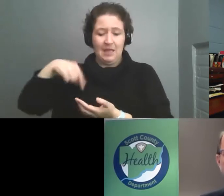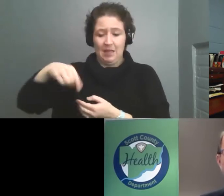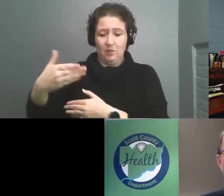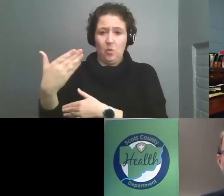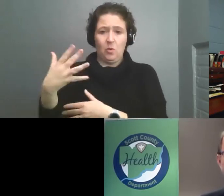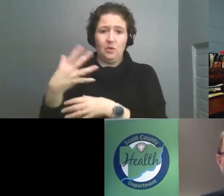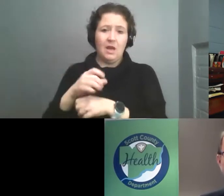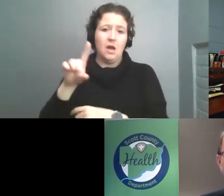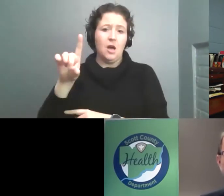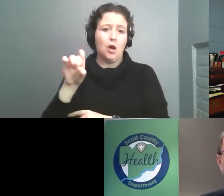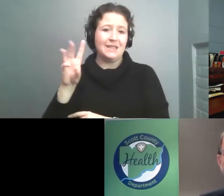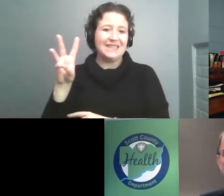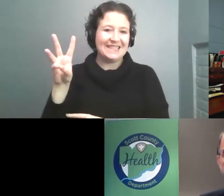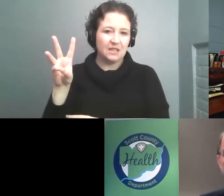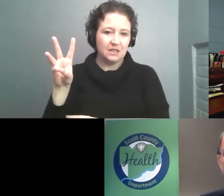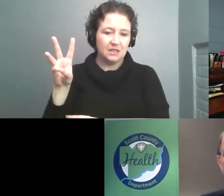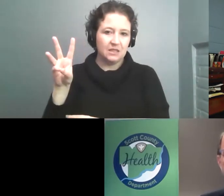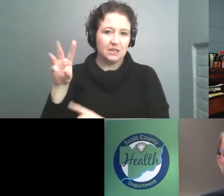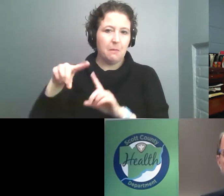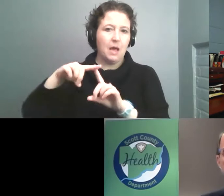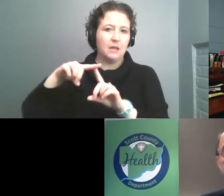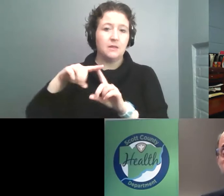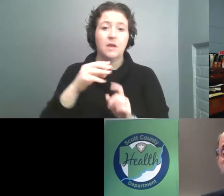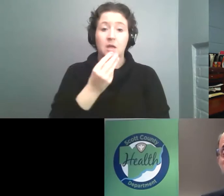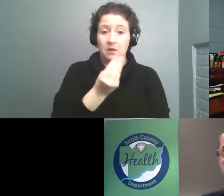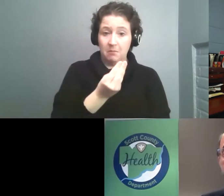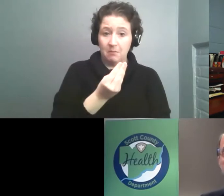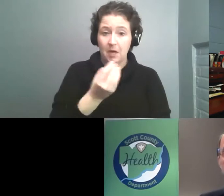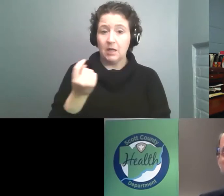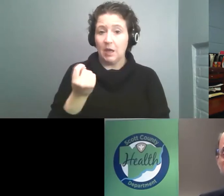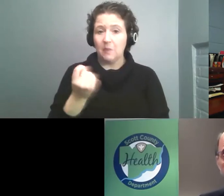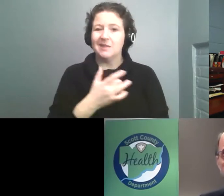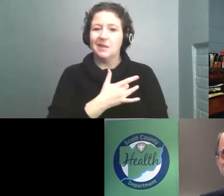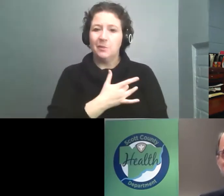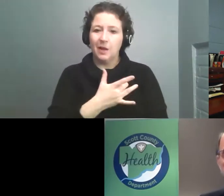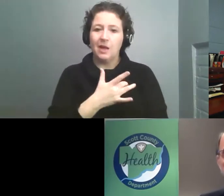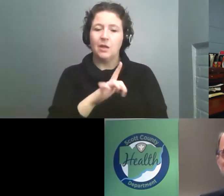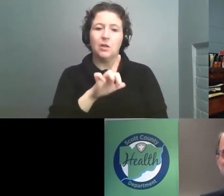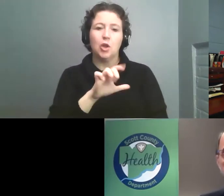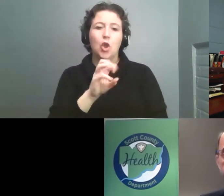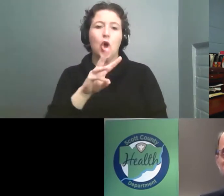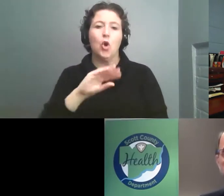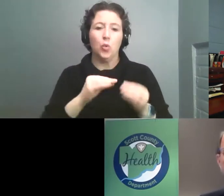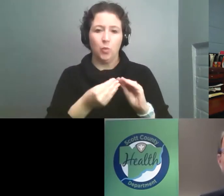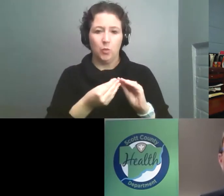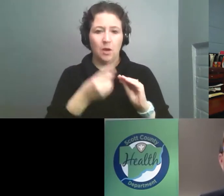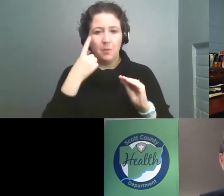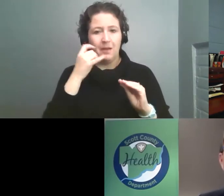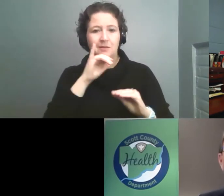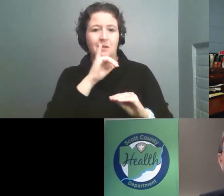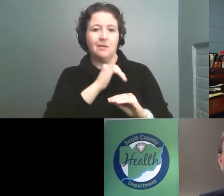received 106. Monday and Tuesday tend to be our lowest days, since that represents